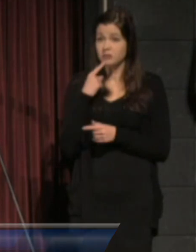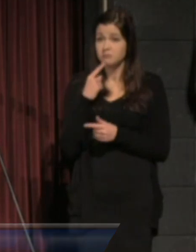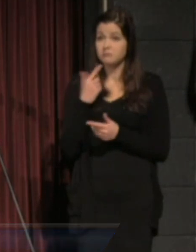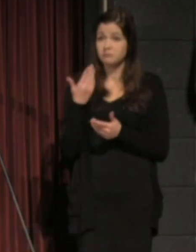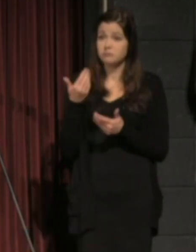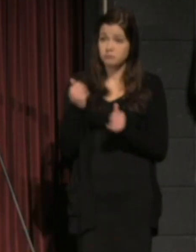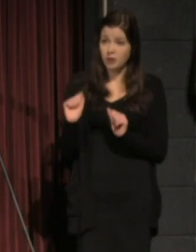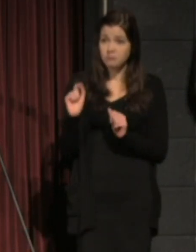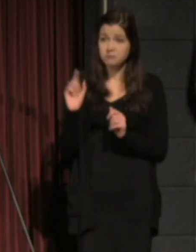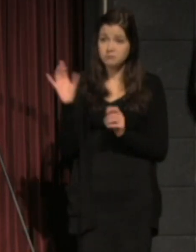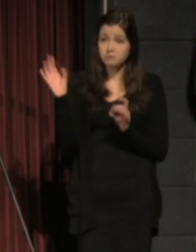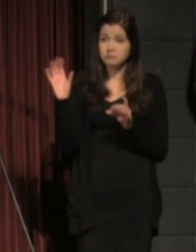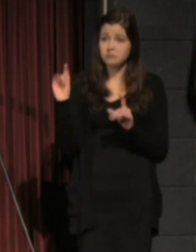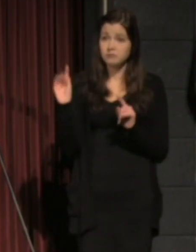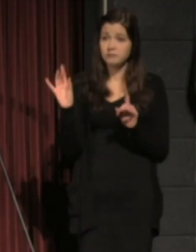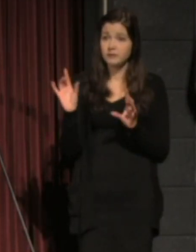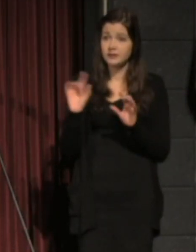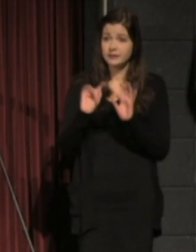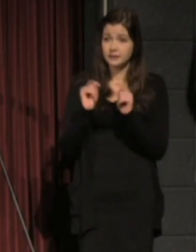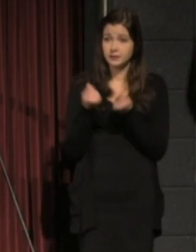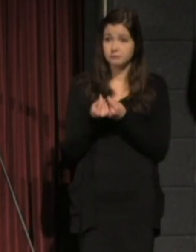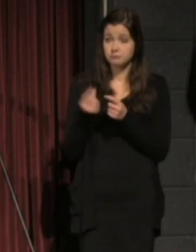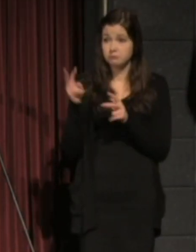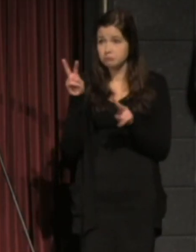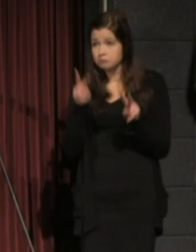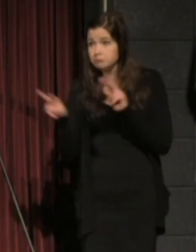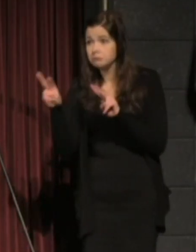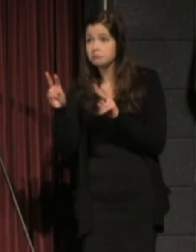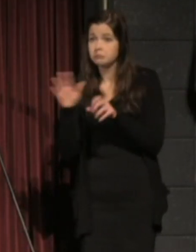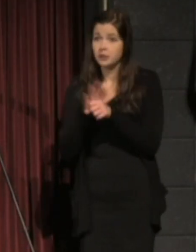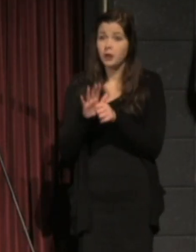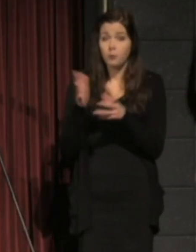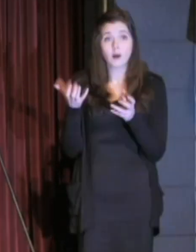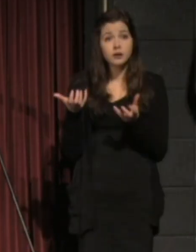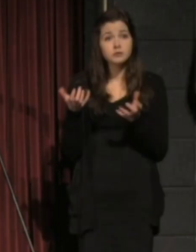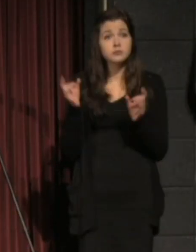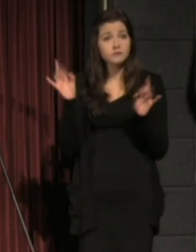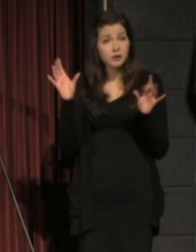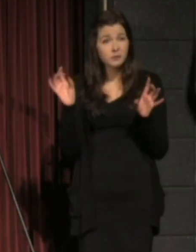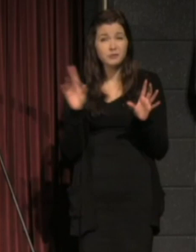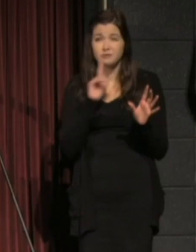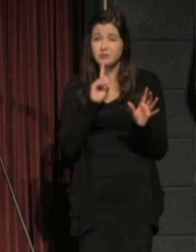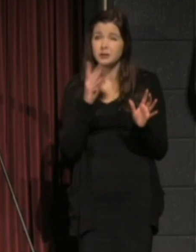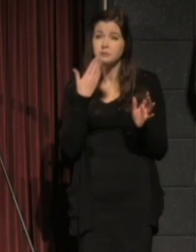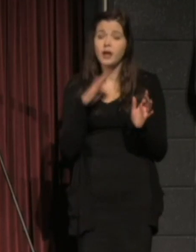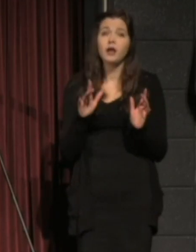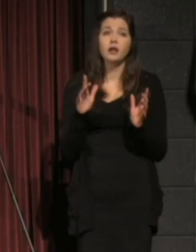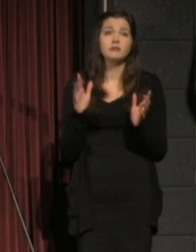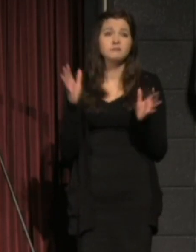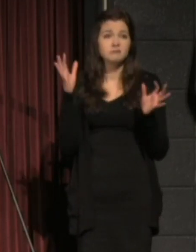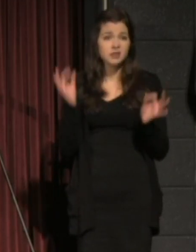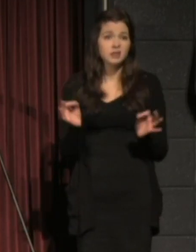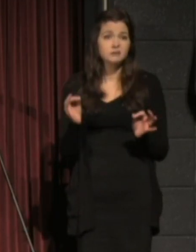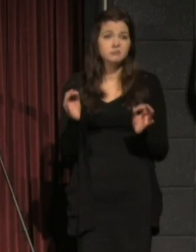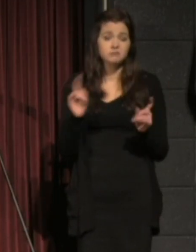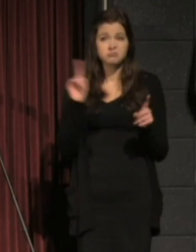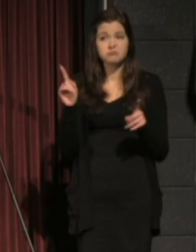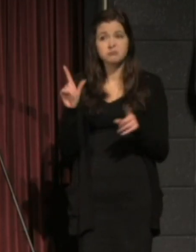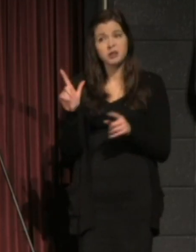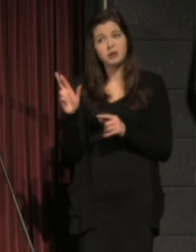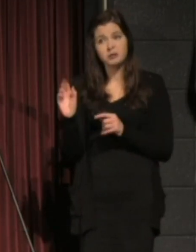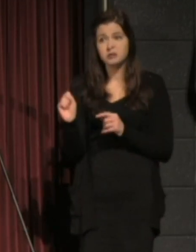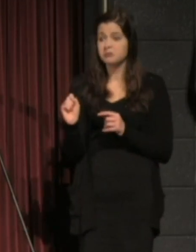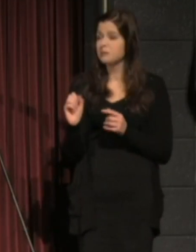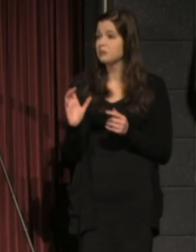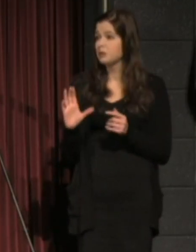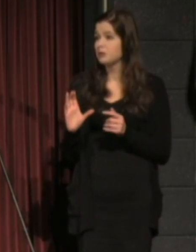out for the volleyball team and take a tour of the campus. I wanted to play volleyball so bad that I decided to go to Lake Region. But I had